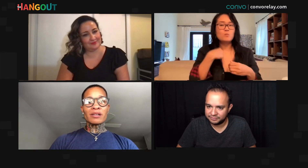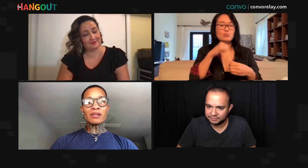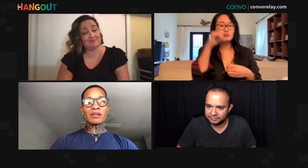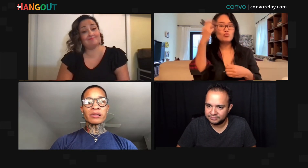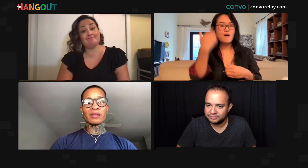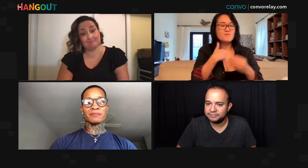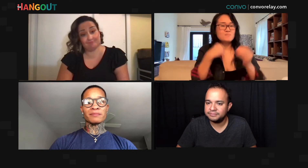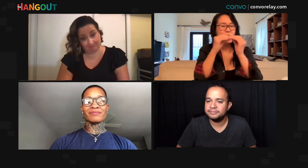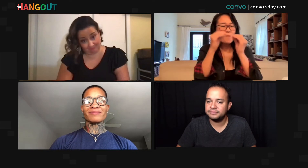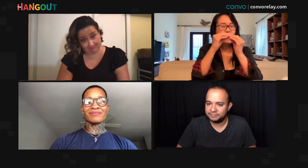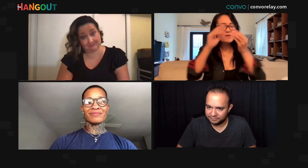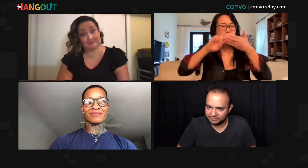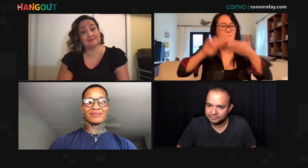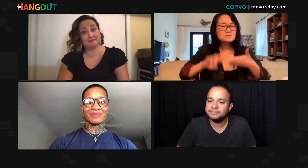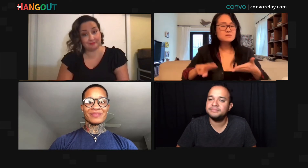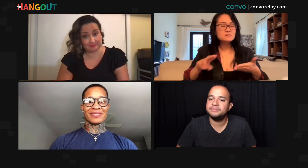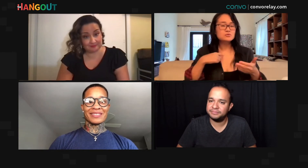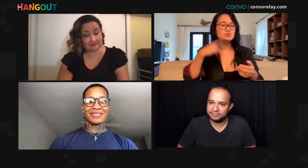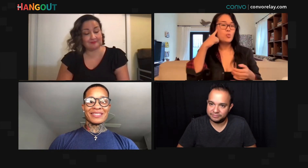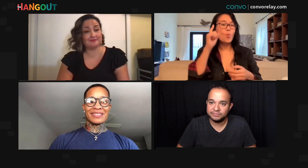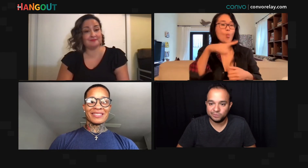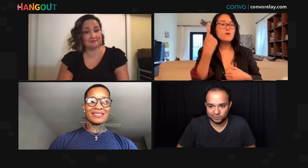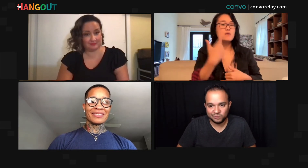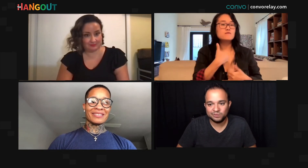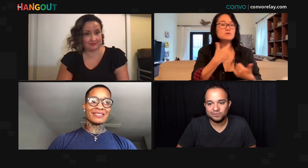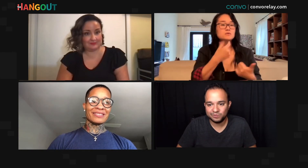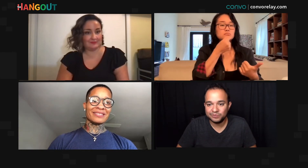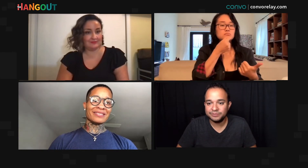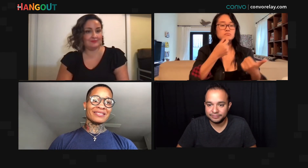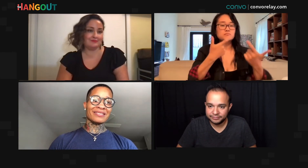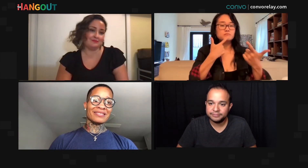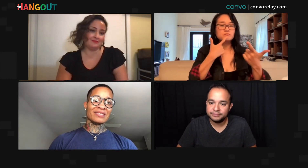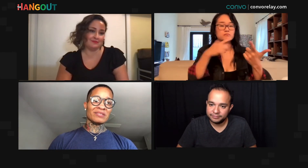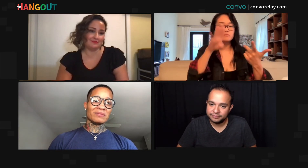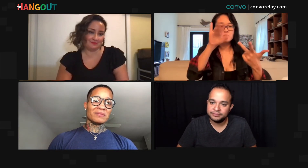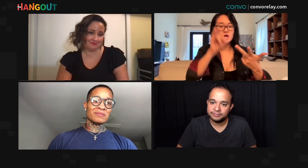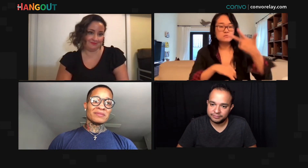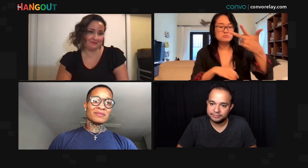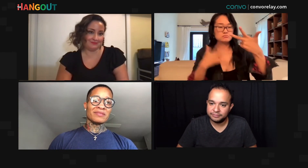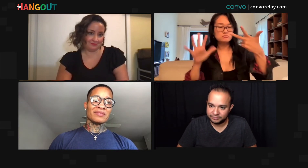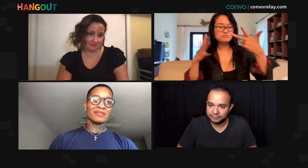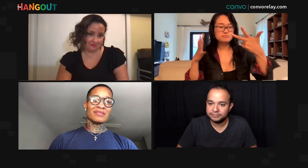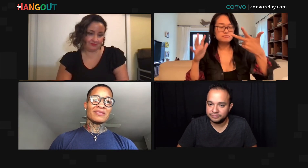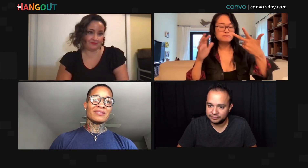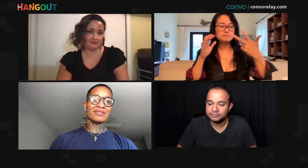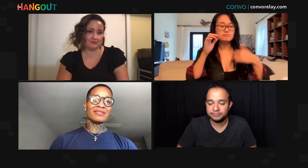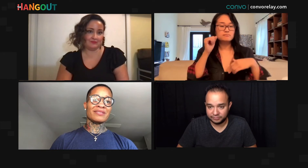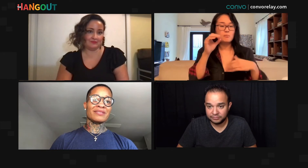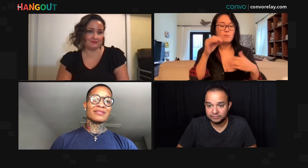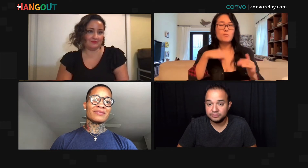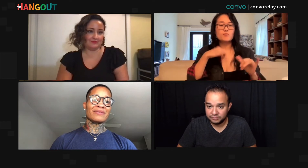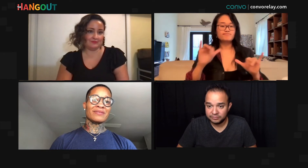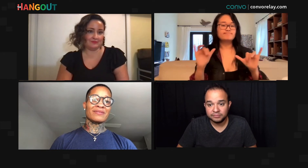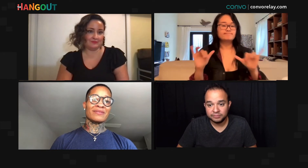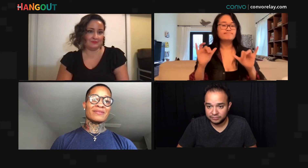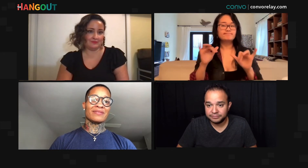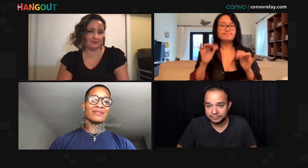the way they were. And there were no resources, and there were a lot more labels at the time. So there was just gay, lesbian, and bi at the time. There